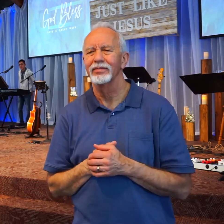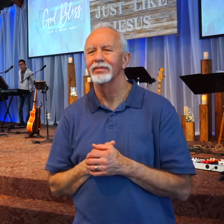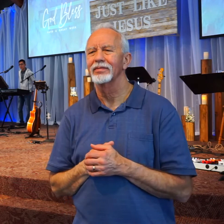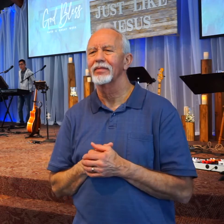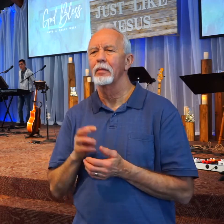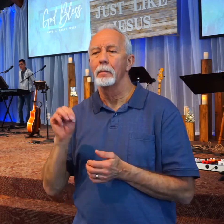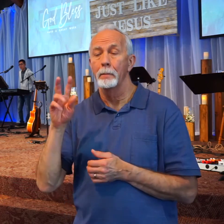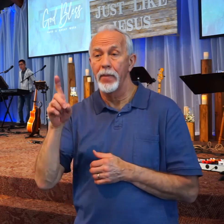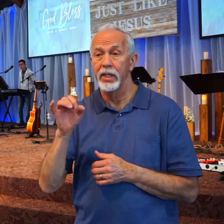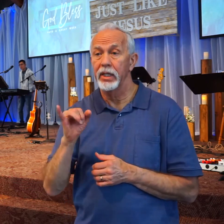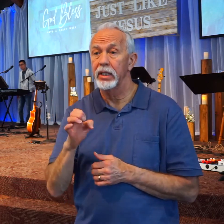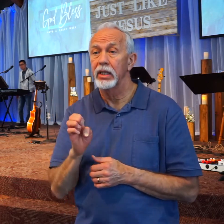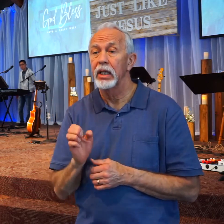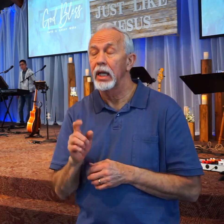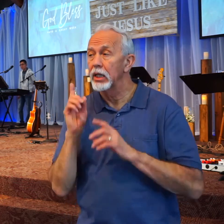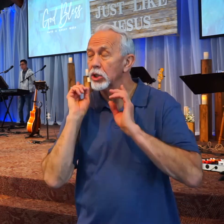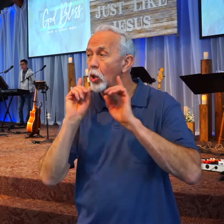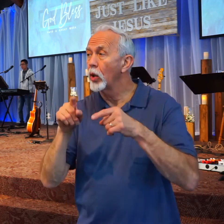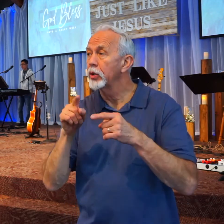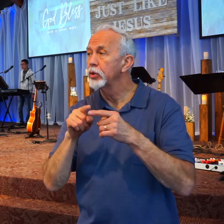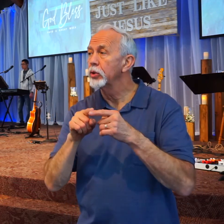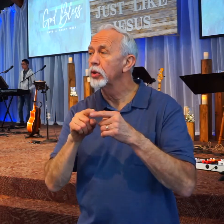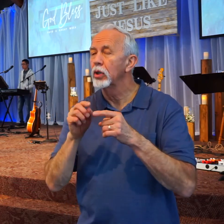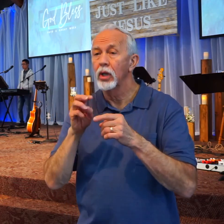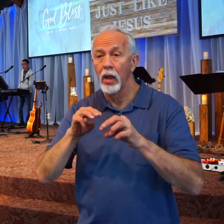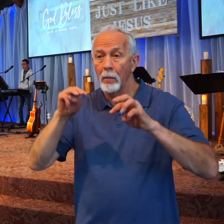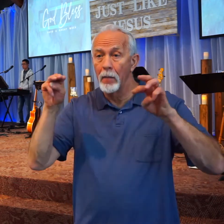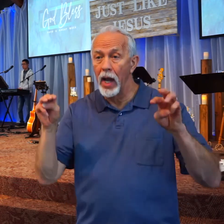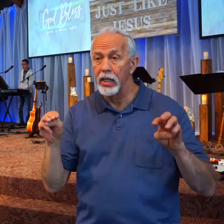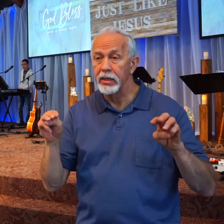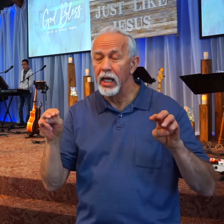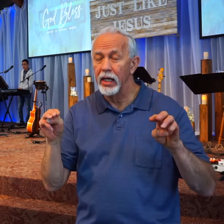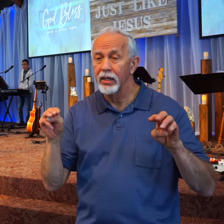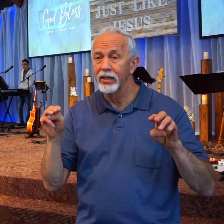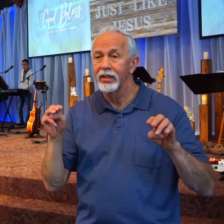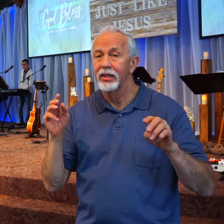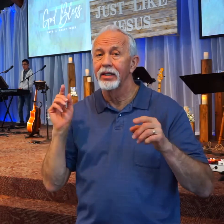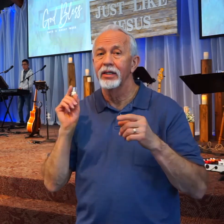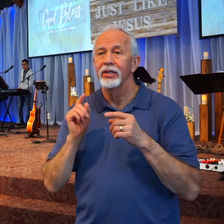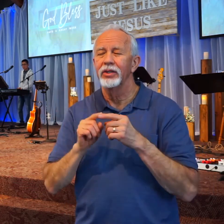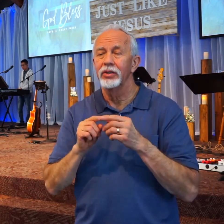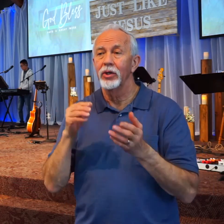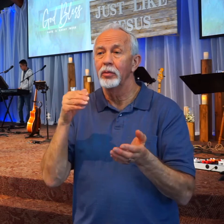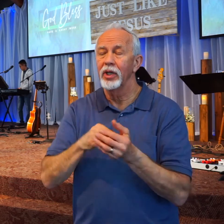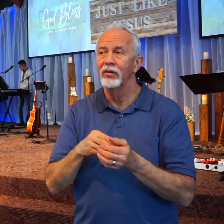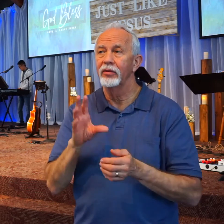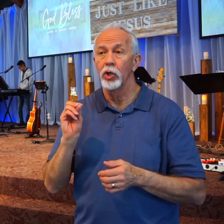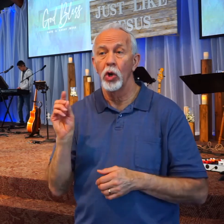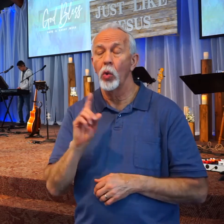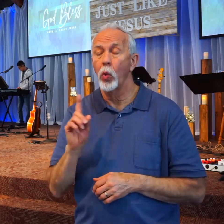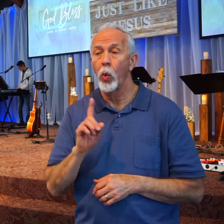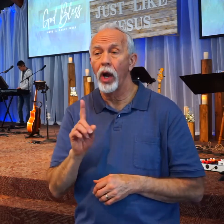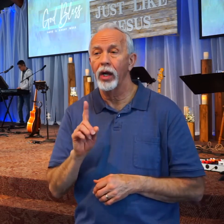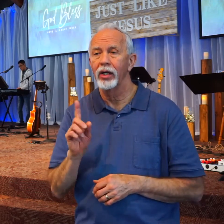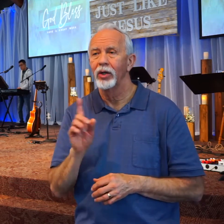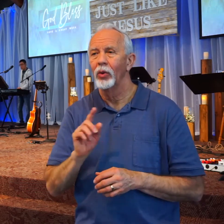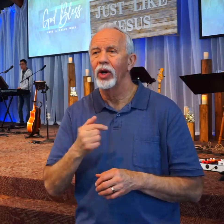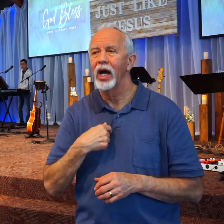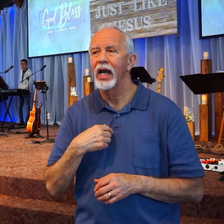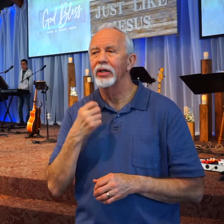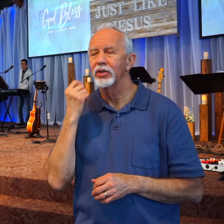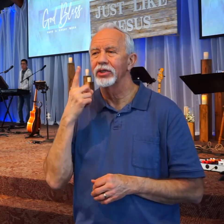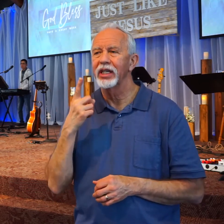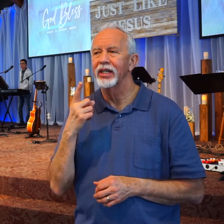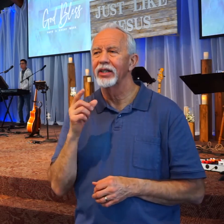Maddie is heading up to Montana, up into the middle of nowhere, where I understand there are no